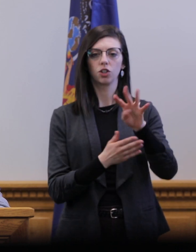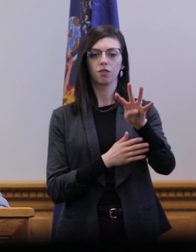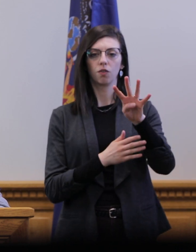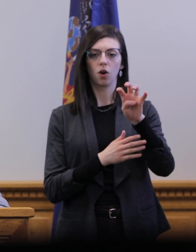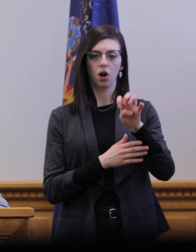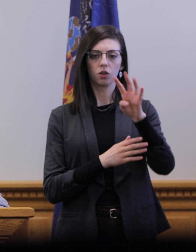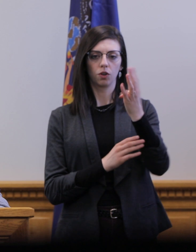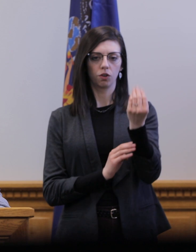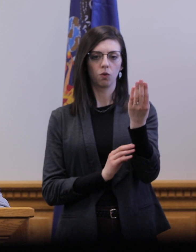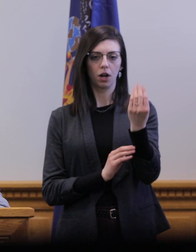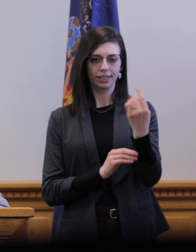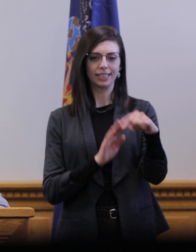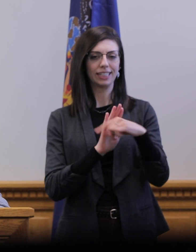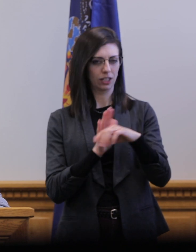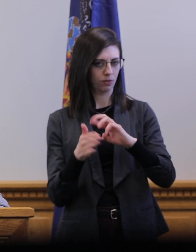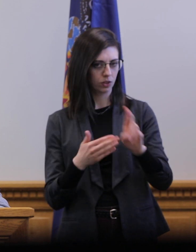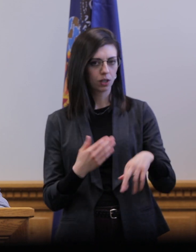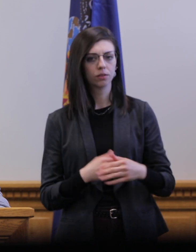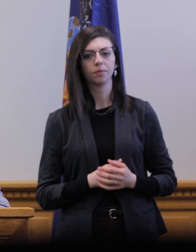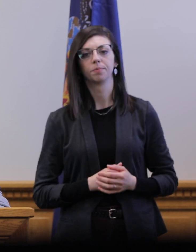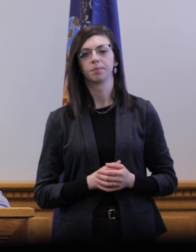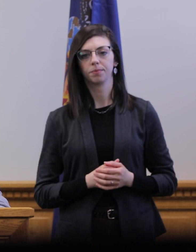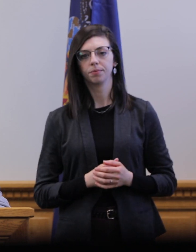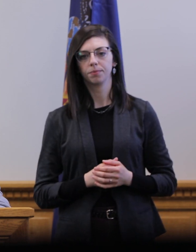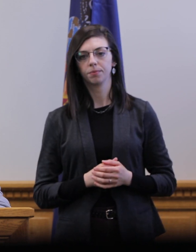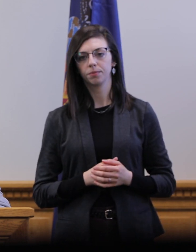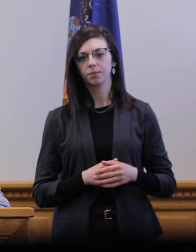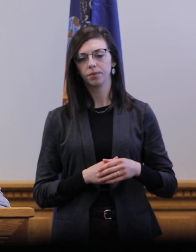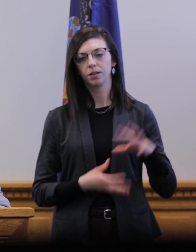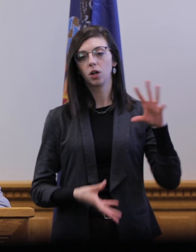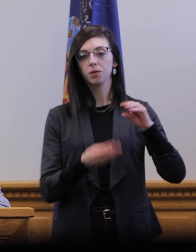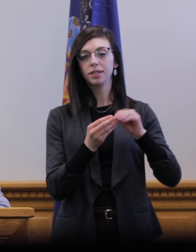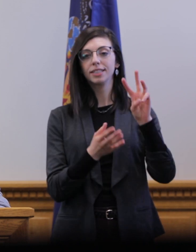158,414 negative test results have been returned. We've had